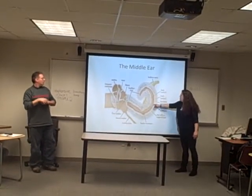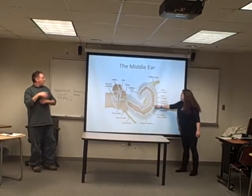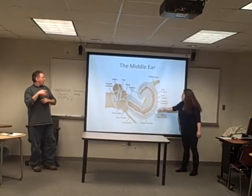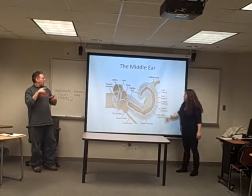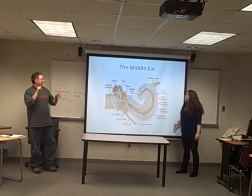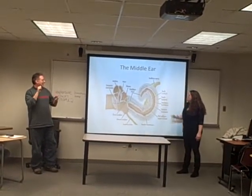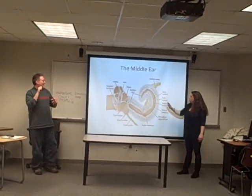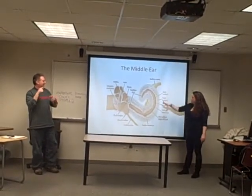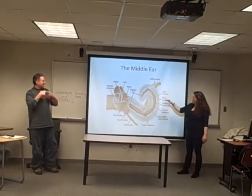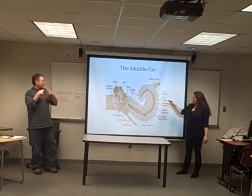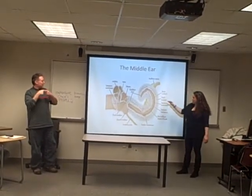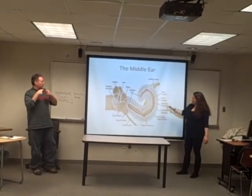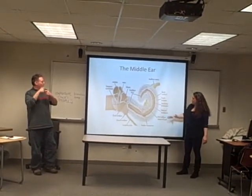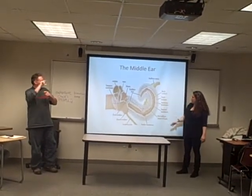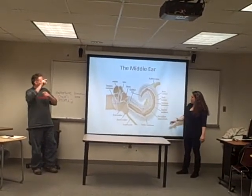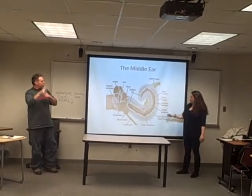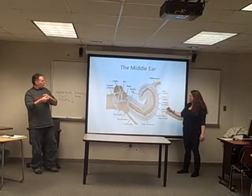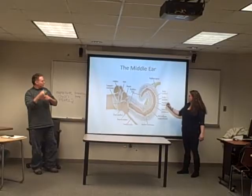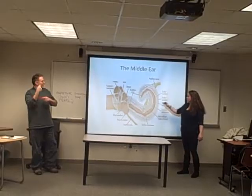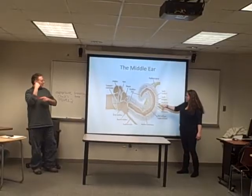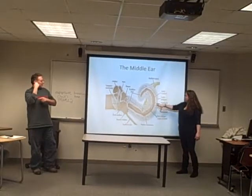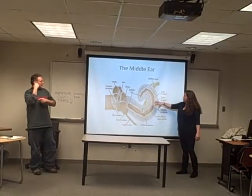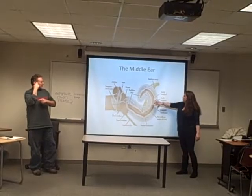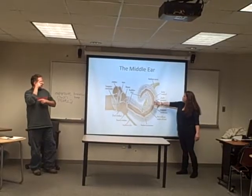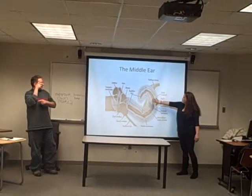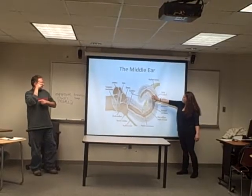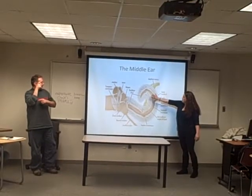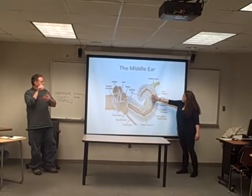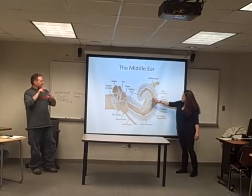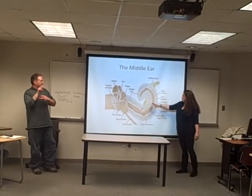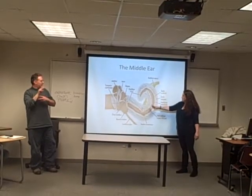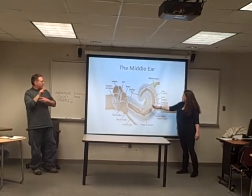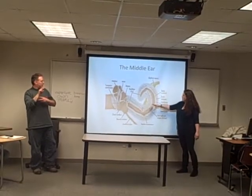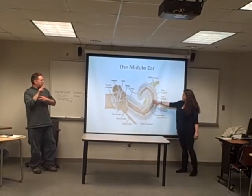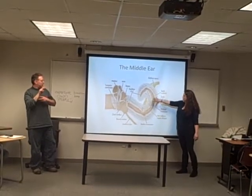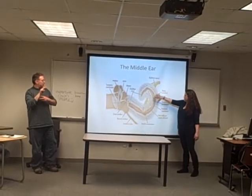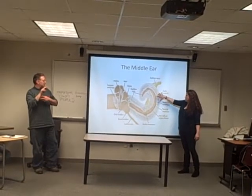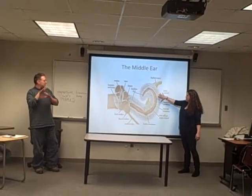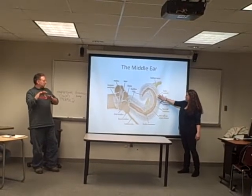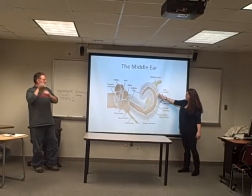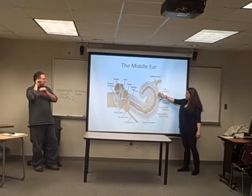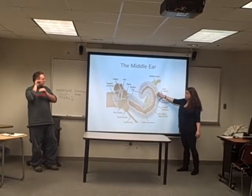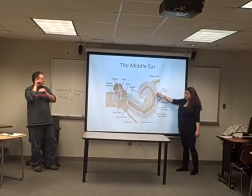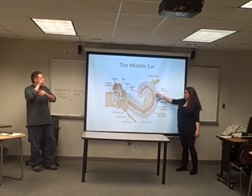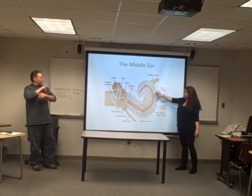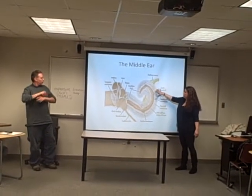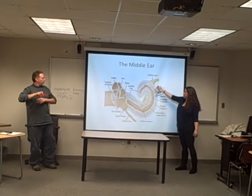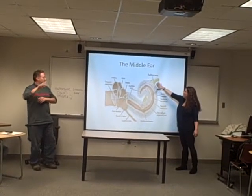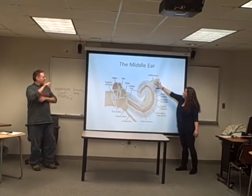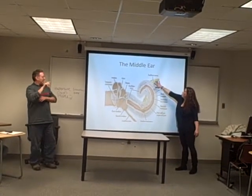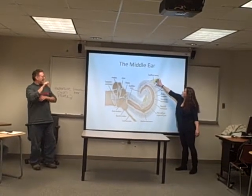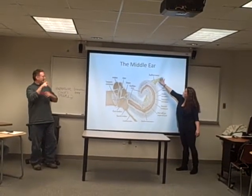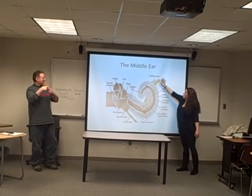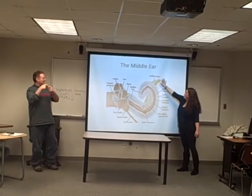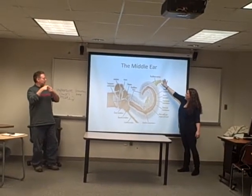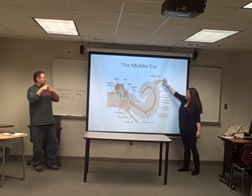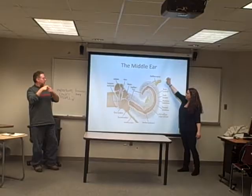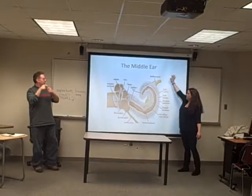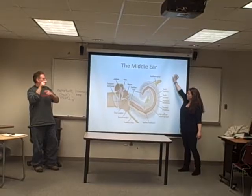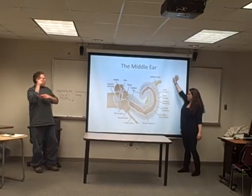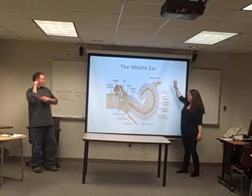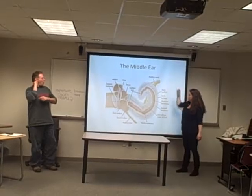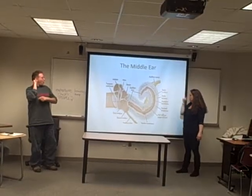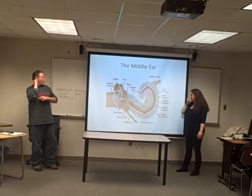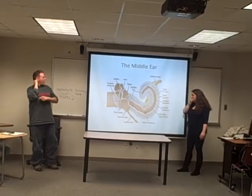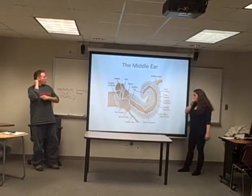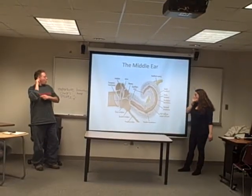have electrodes. So when sound enters the ear as a vibration, the cilia picks it up, transfers it to the electrodes, which send it to the